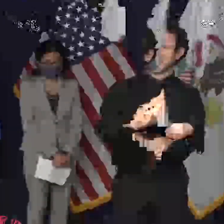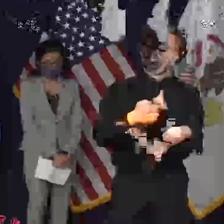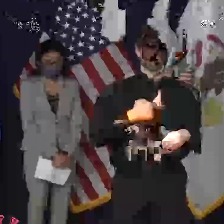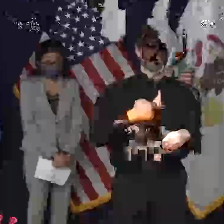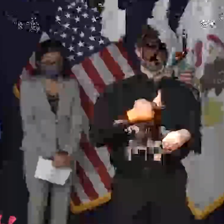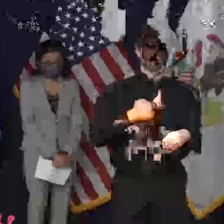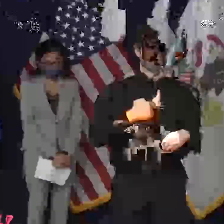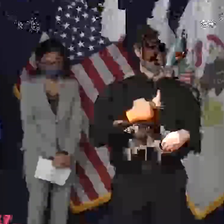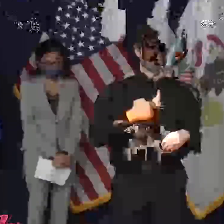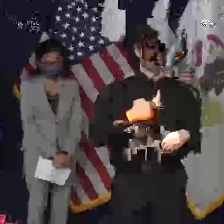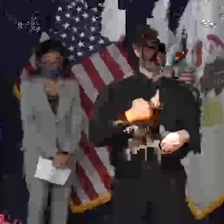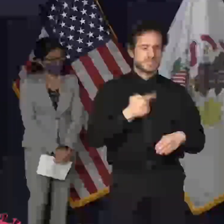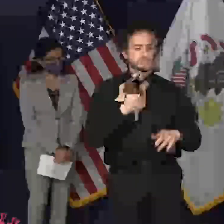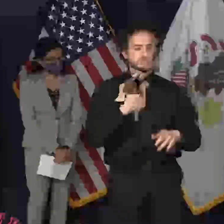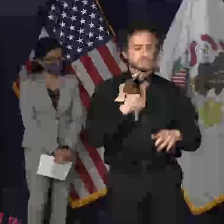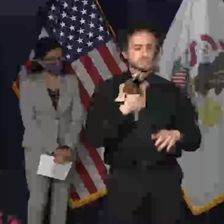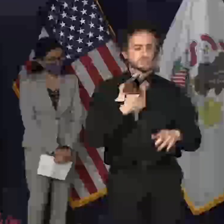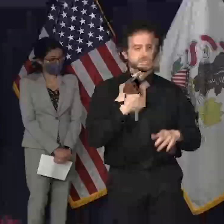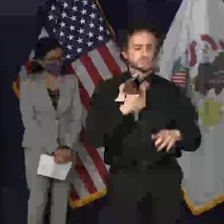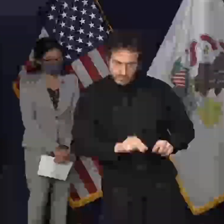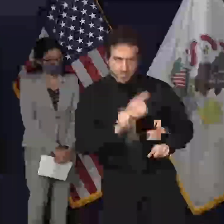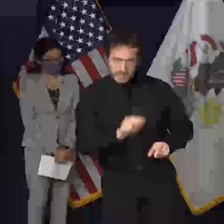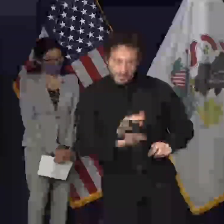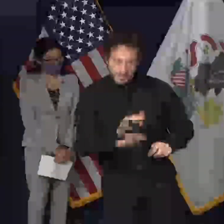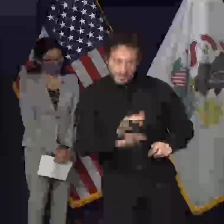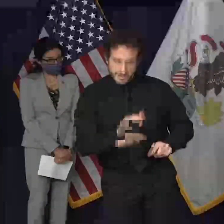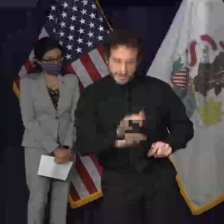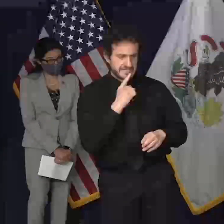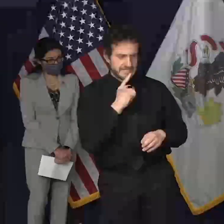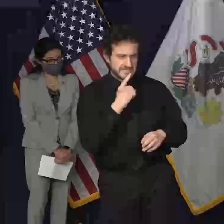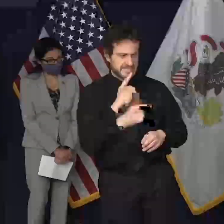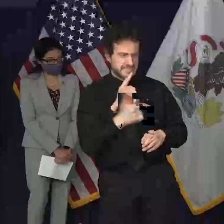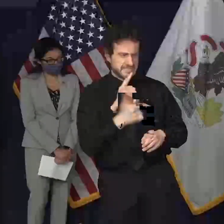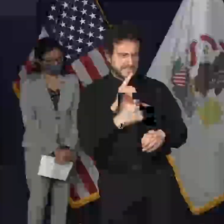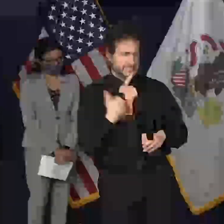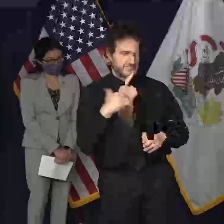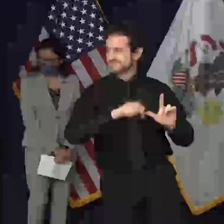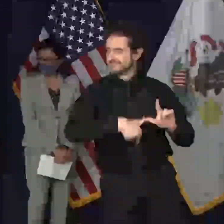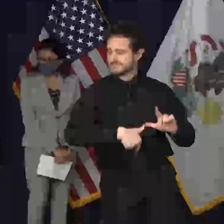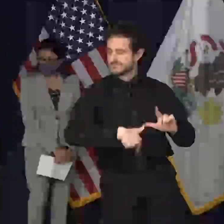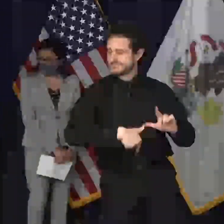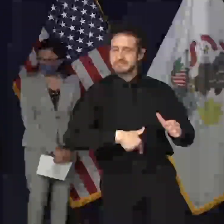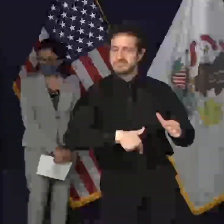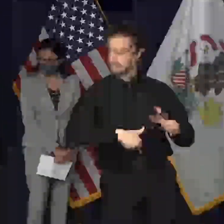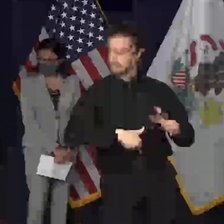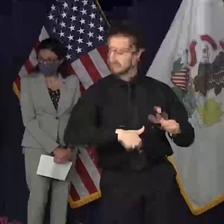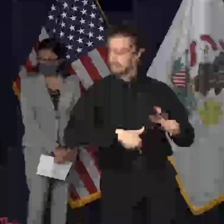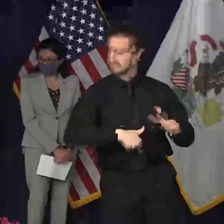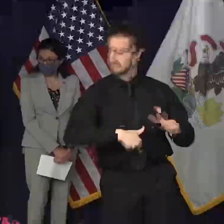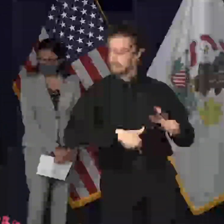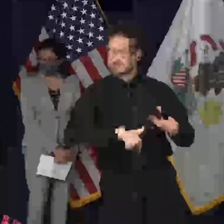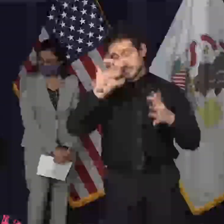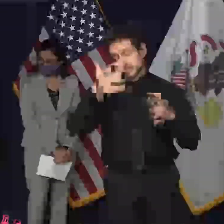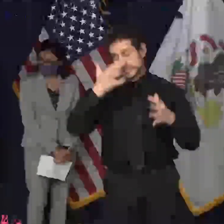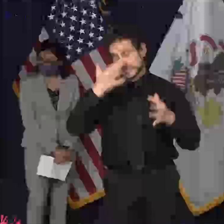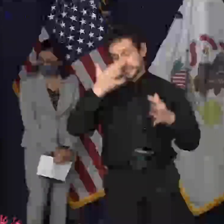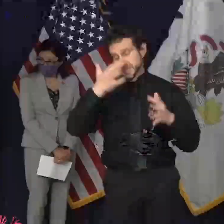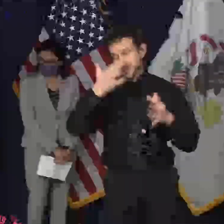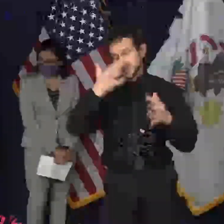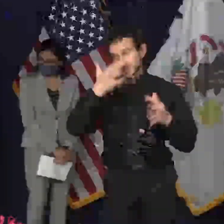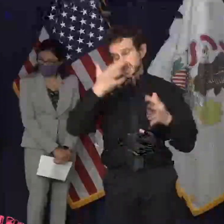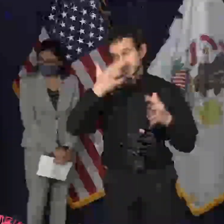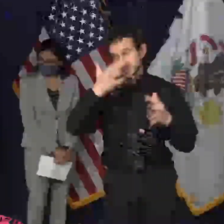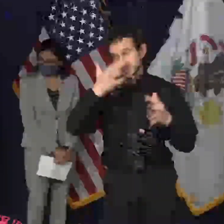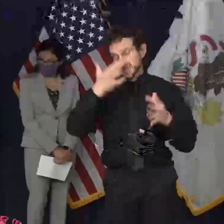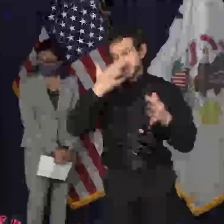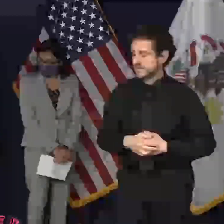determine whether we have the ability to do that and when we could do that. Emily Coleman, the Lake County Sheriff's Office said